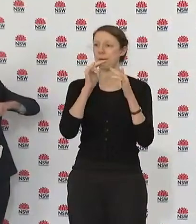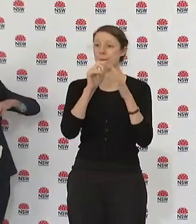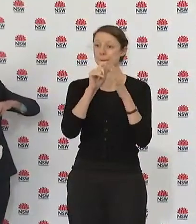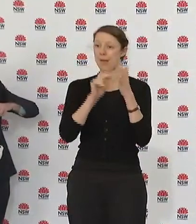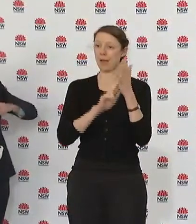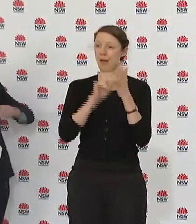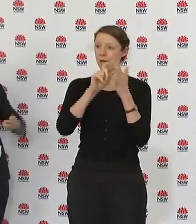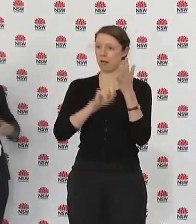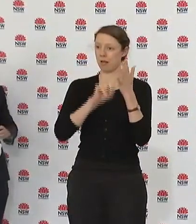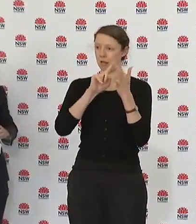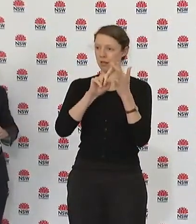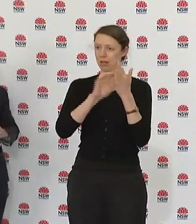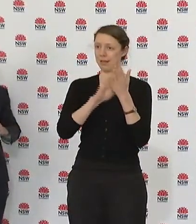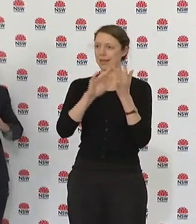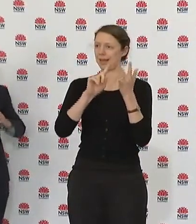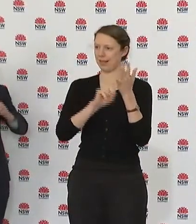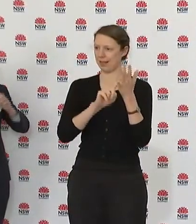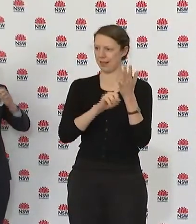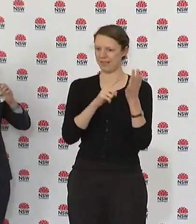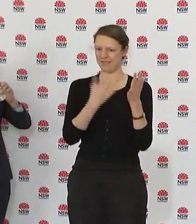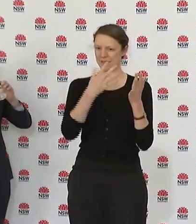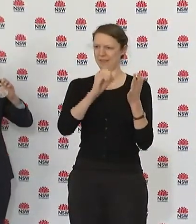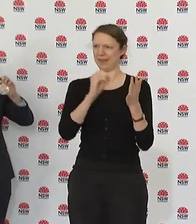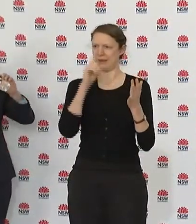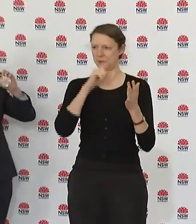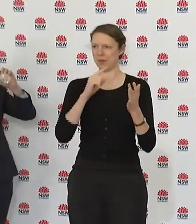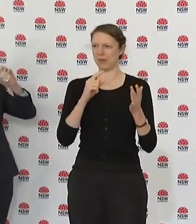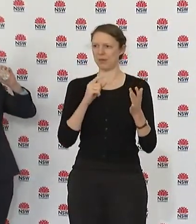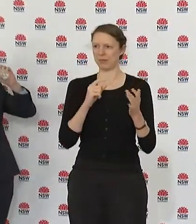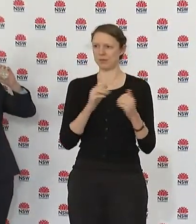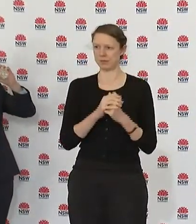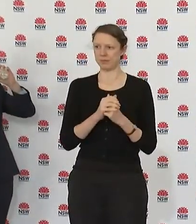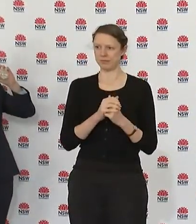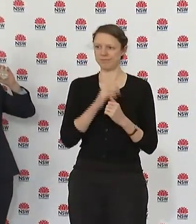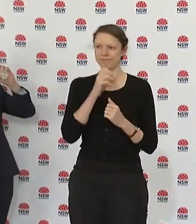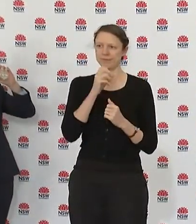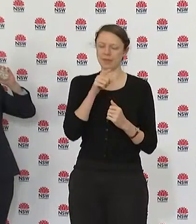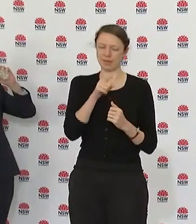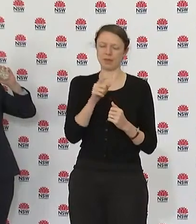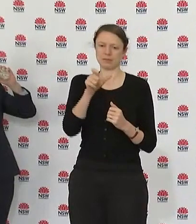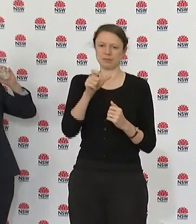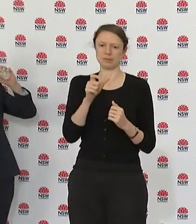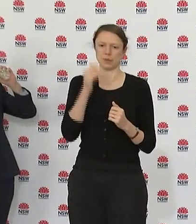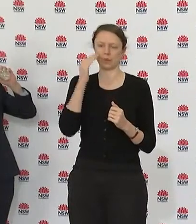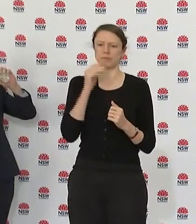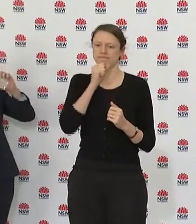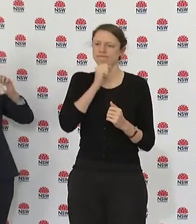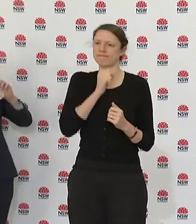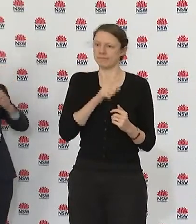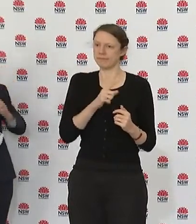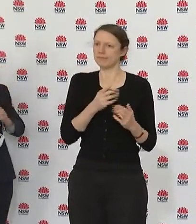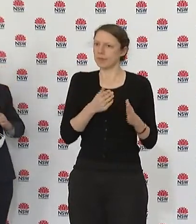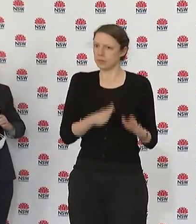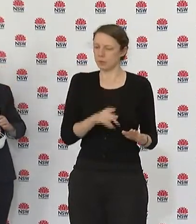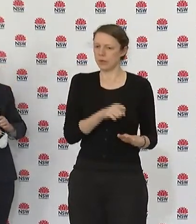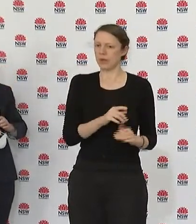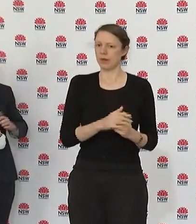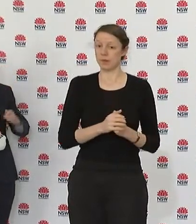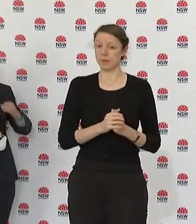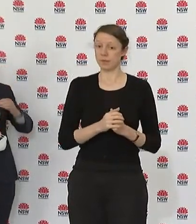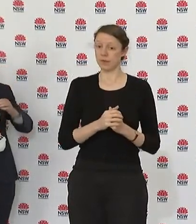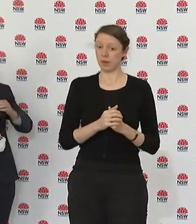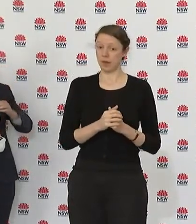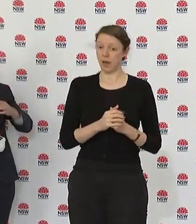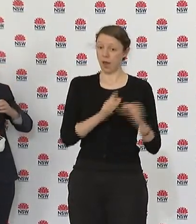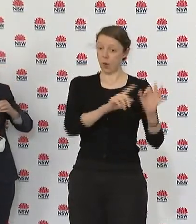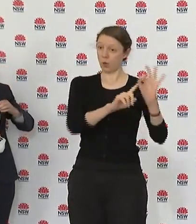fines been handed out to anyone who was at that gathering in Pendle Hill? There's been no fines handed out in respect of that